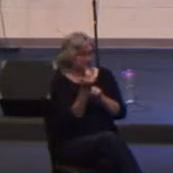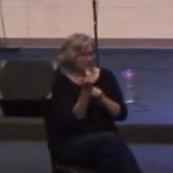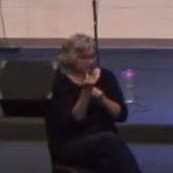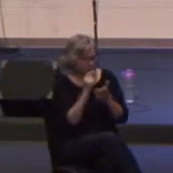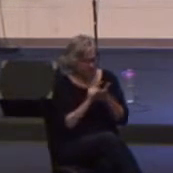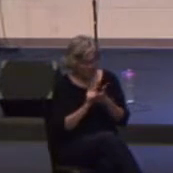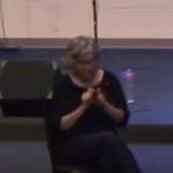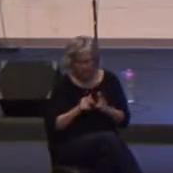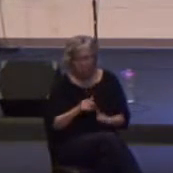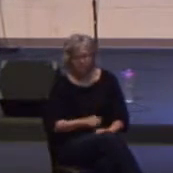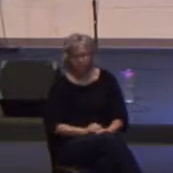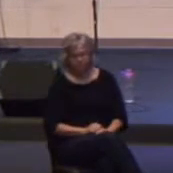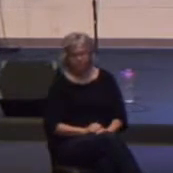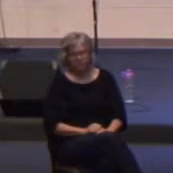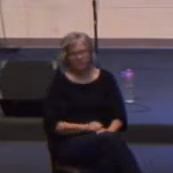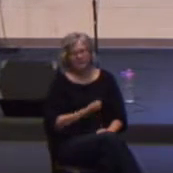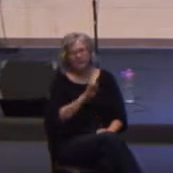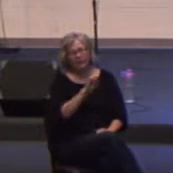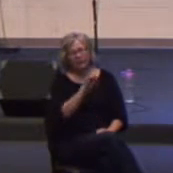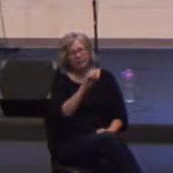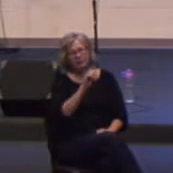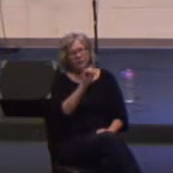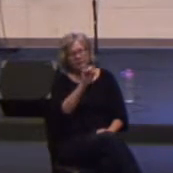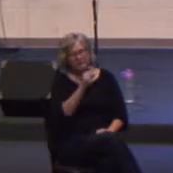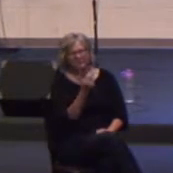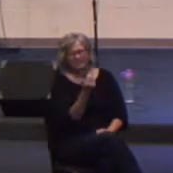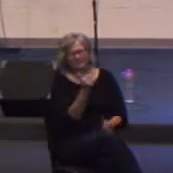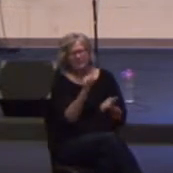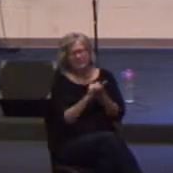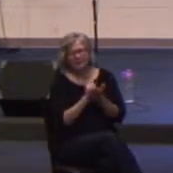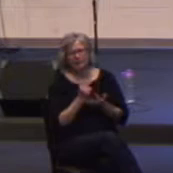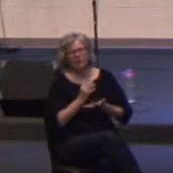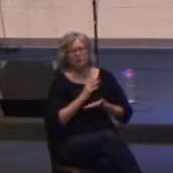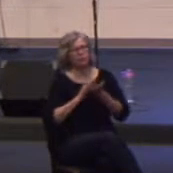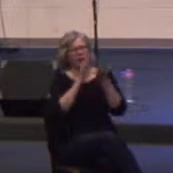place. Exodus 15 is this praise song to God.